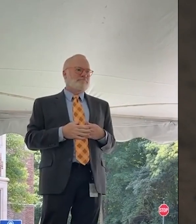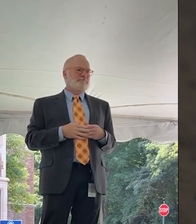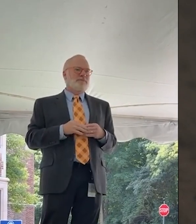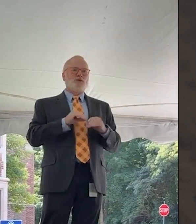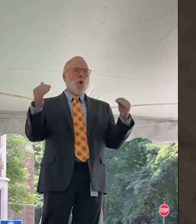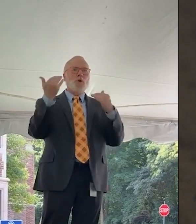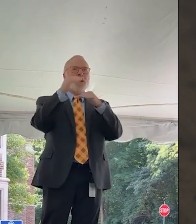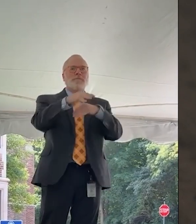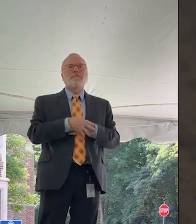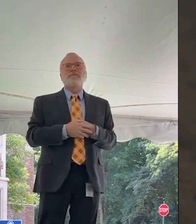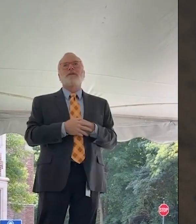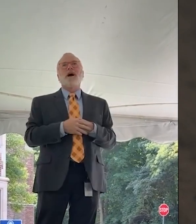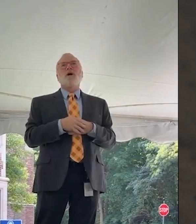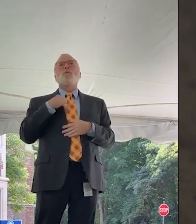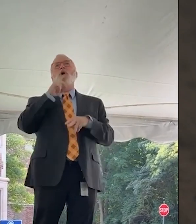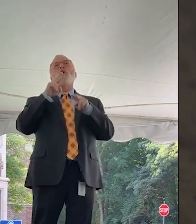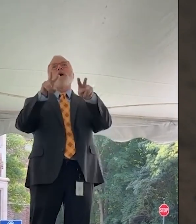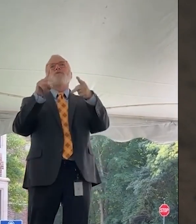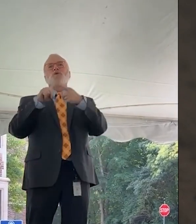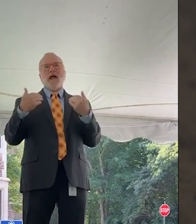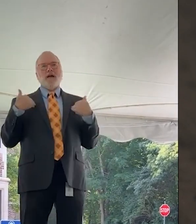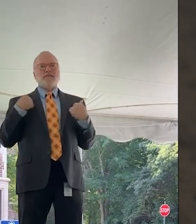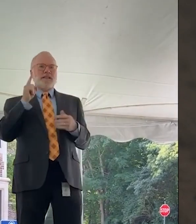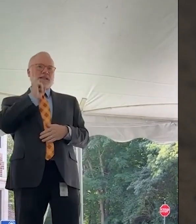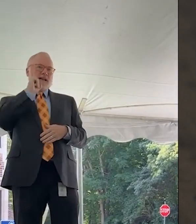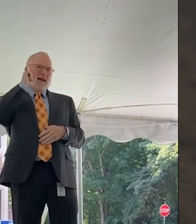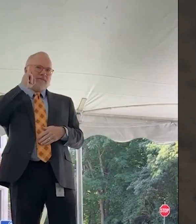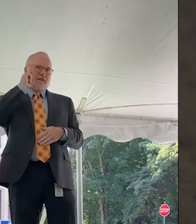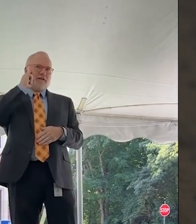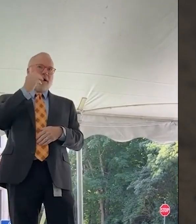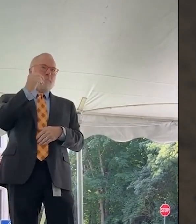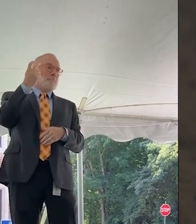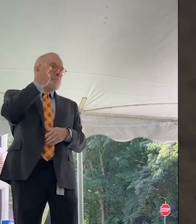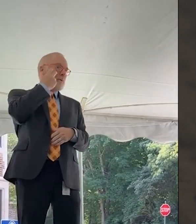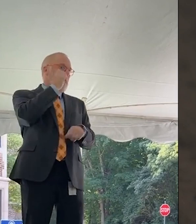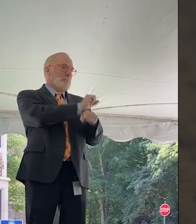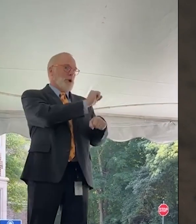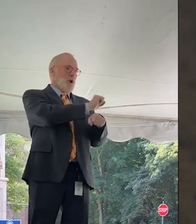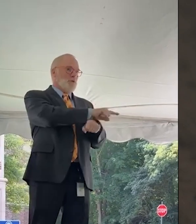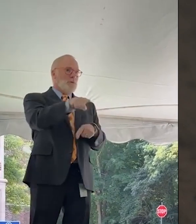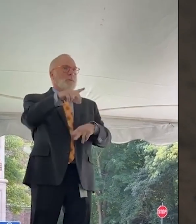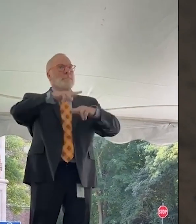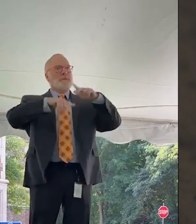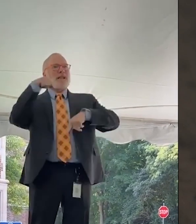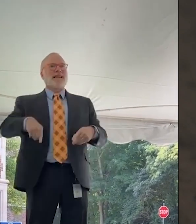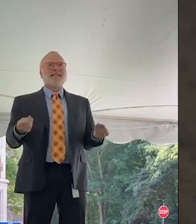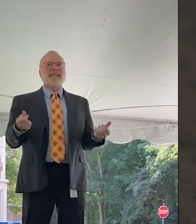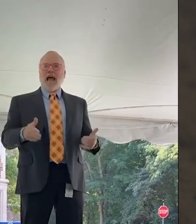allowed them to look up to this leadership and know that there are no limits put on them.